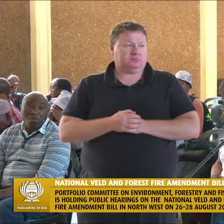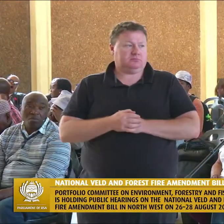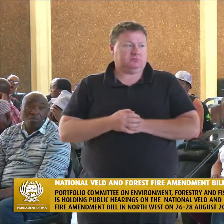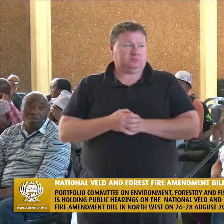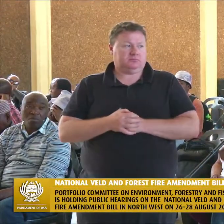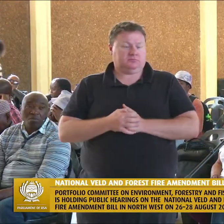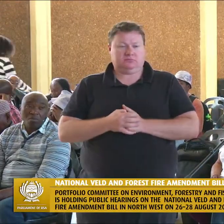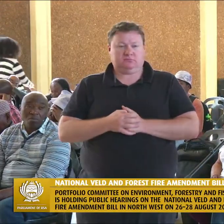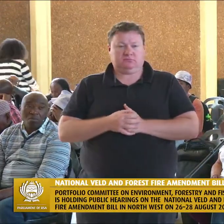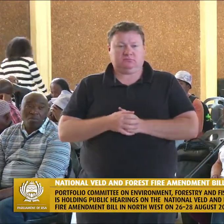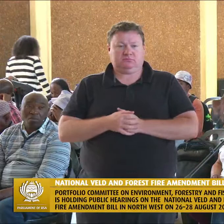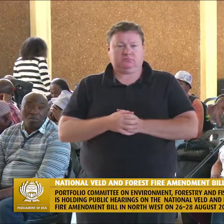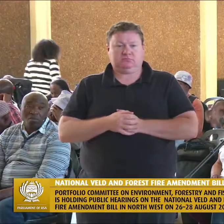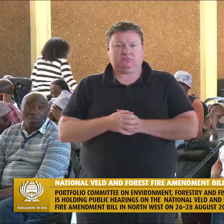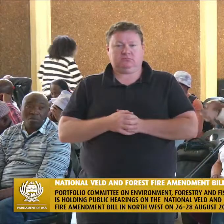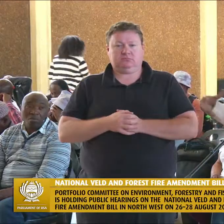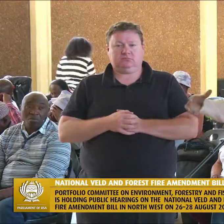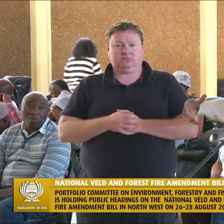municipalities